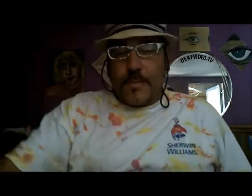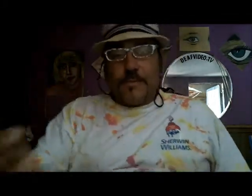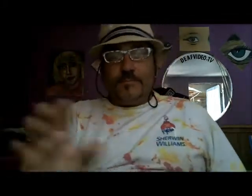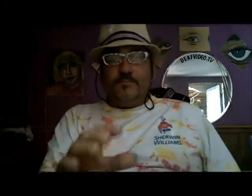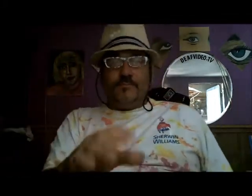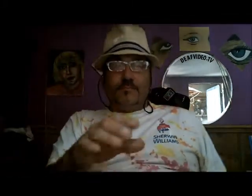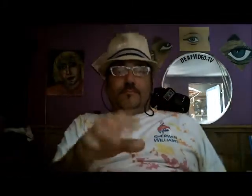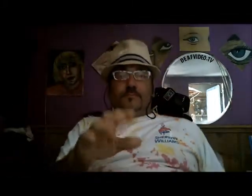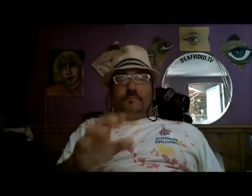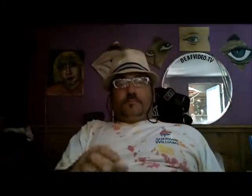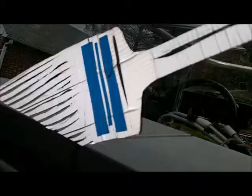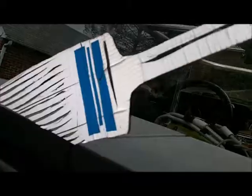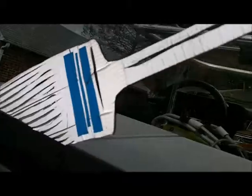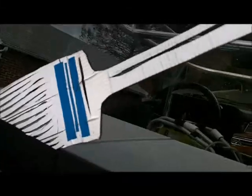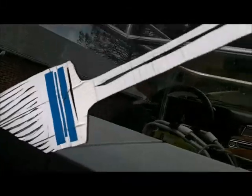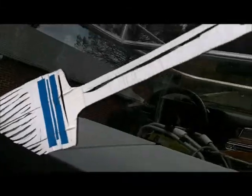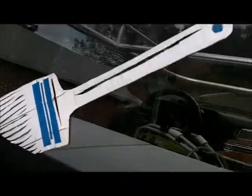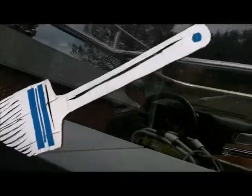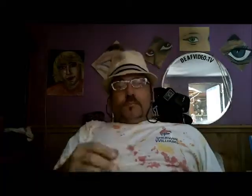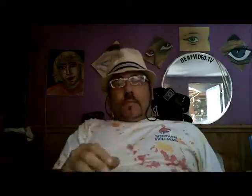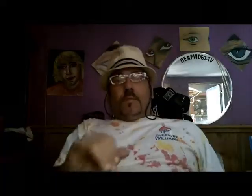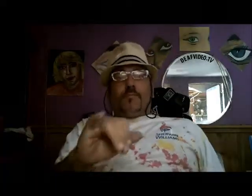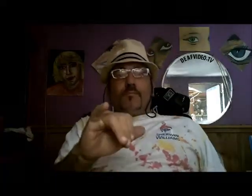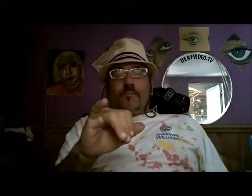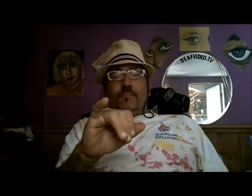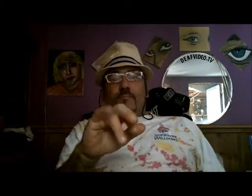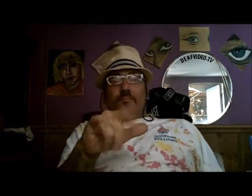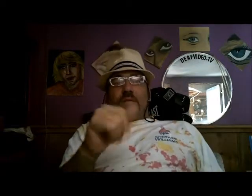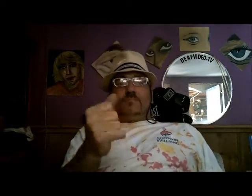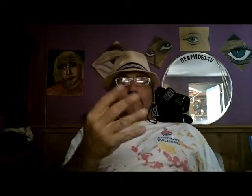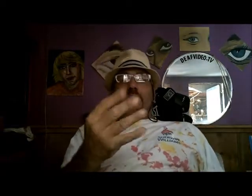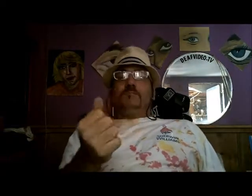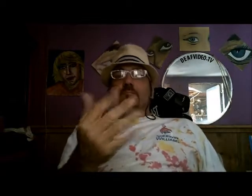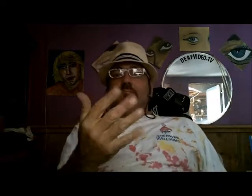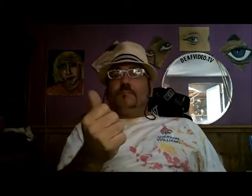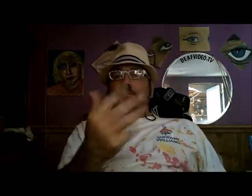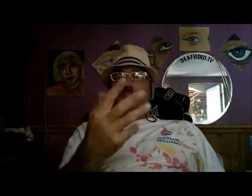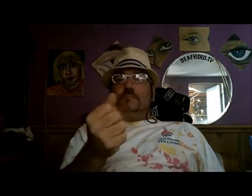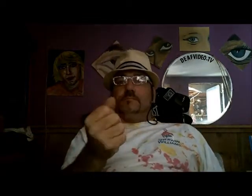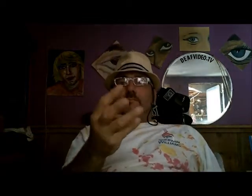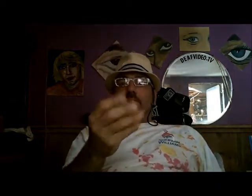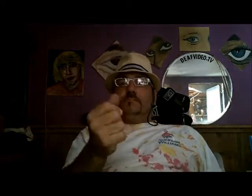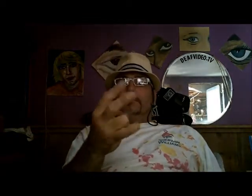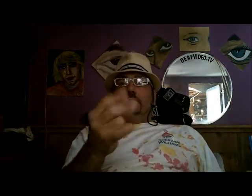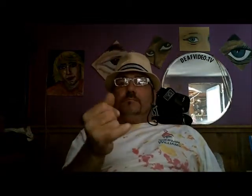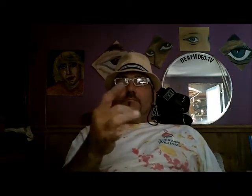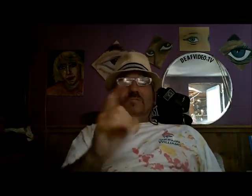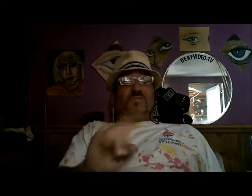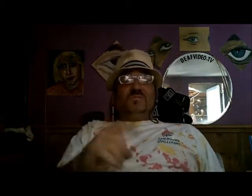Well, that could explain the psychotic factor. What are you talking about? Tobias is living with at least three different people. Himself,